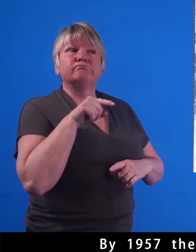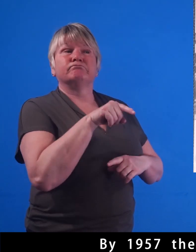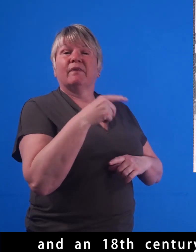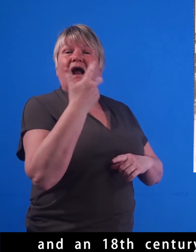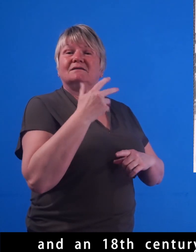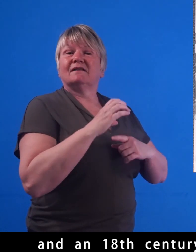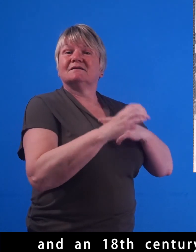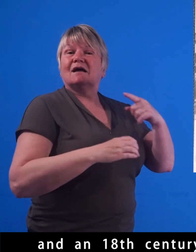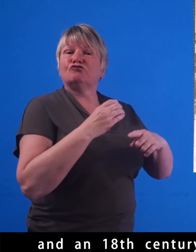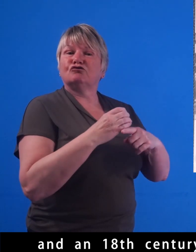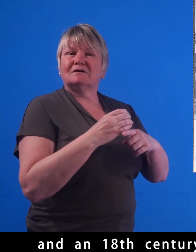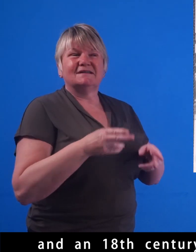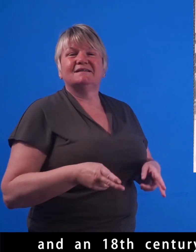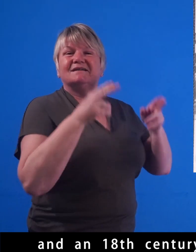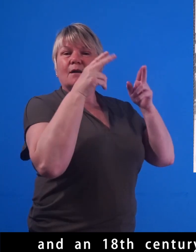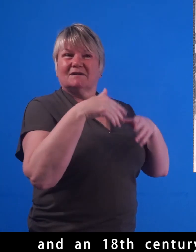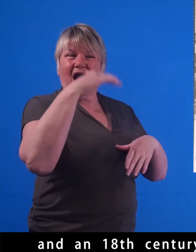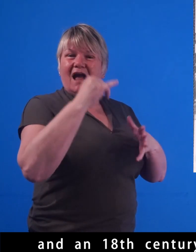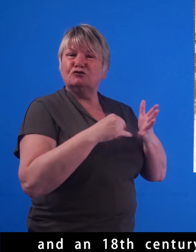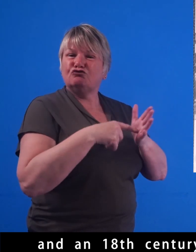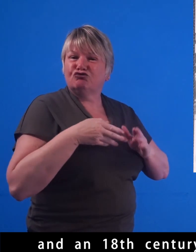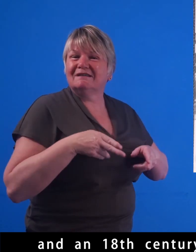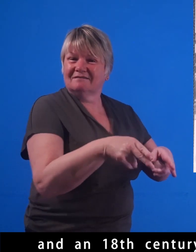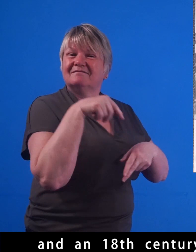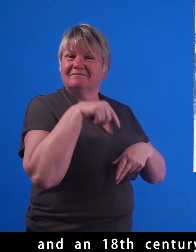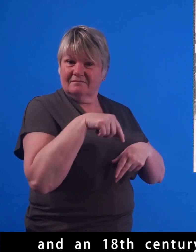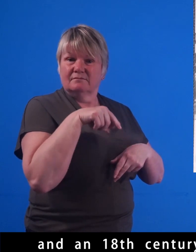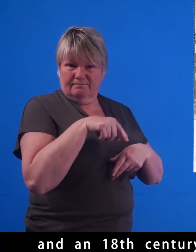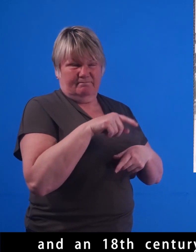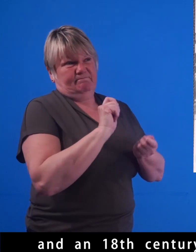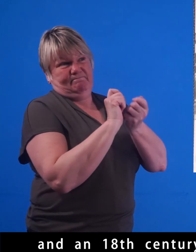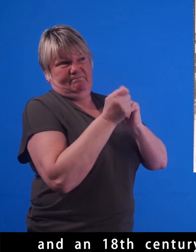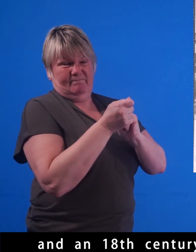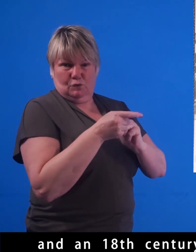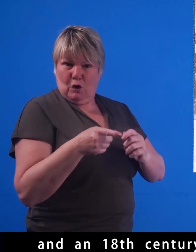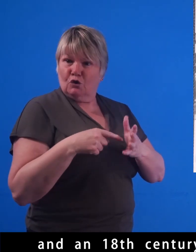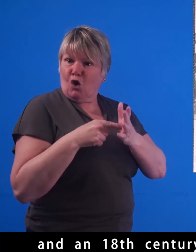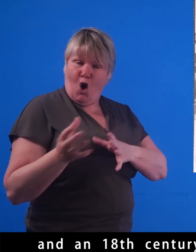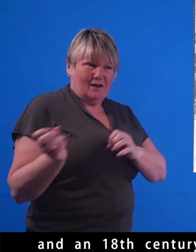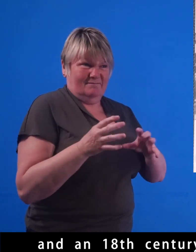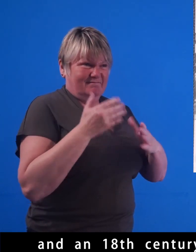needed, and an 18th century tenement in the High Street was specially converted to house it.